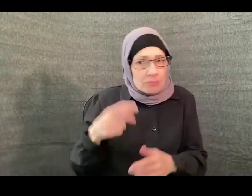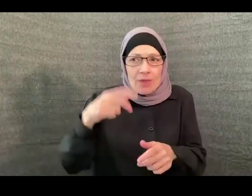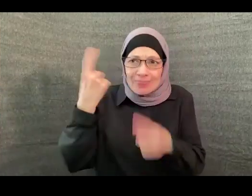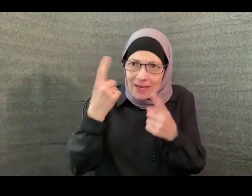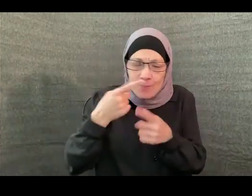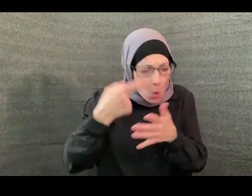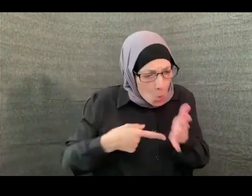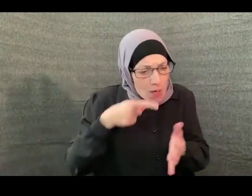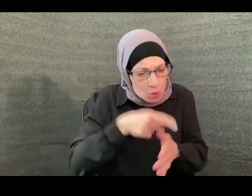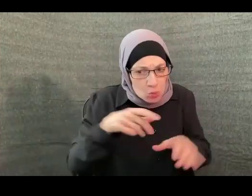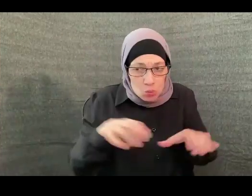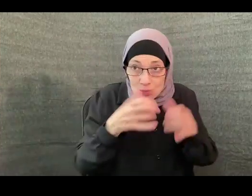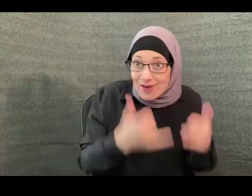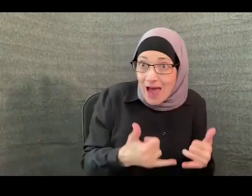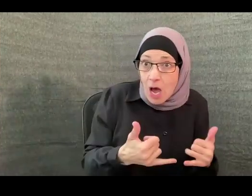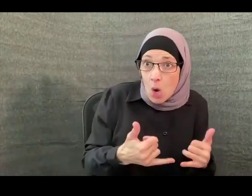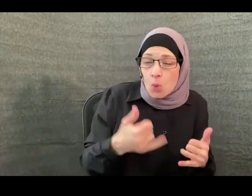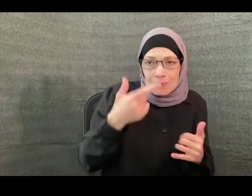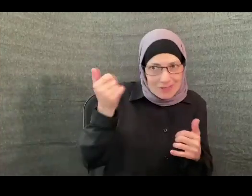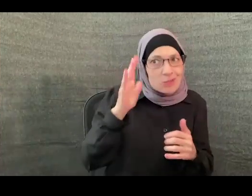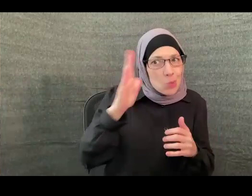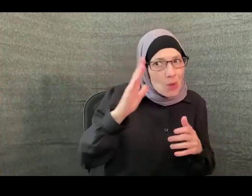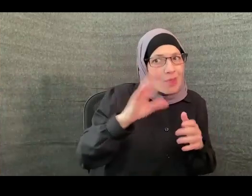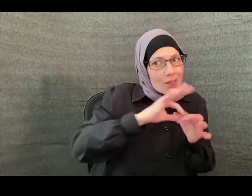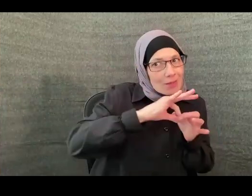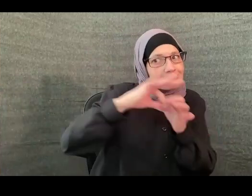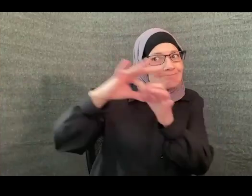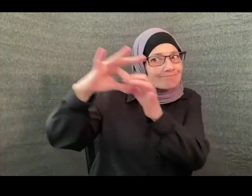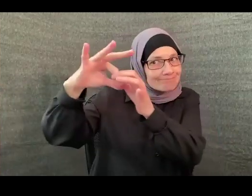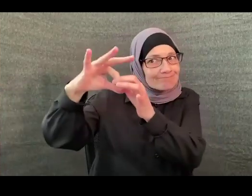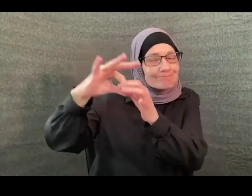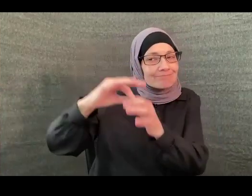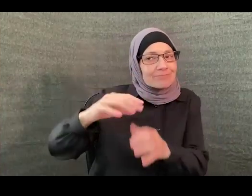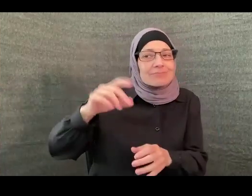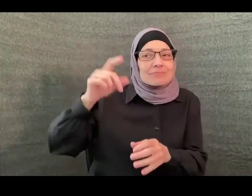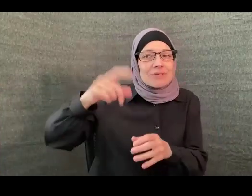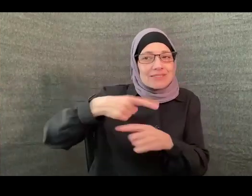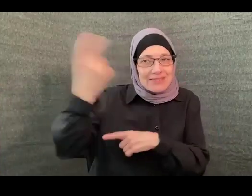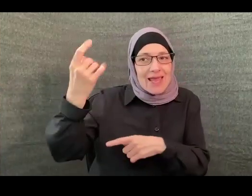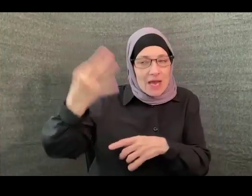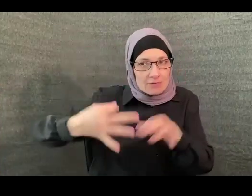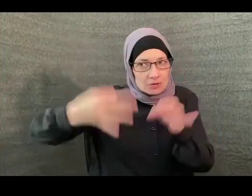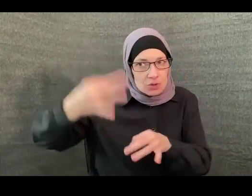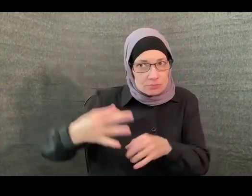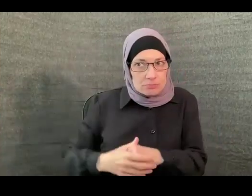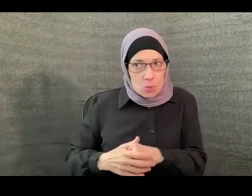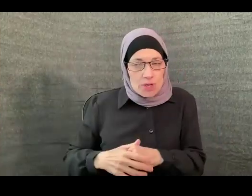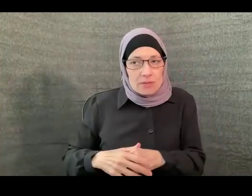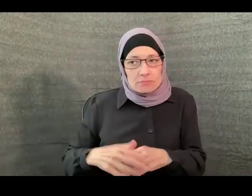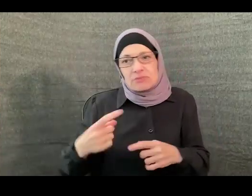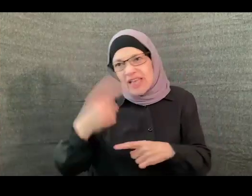The Quran is calling the day of judgment the morrow.